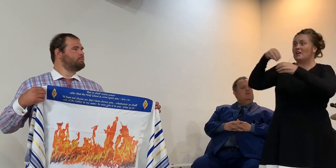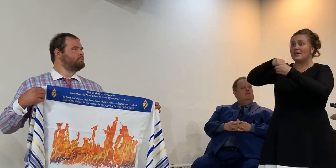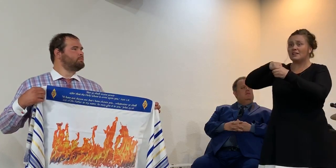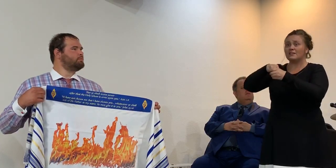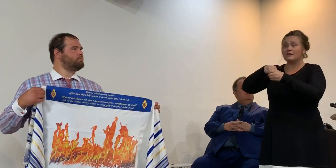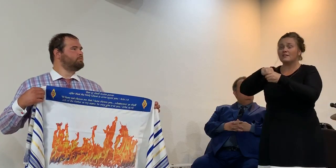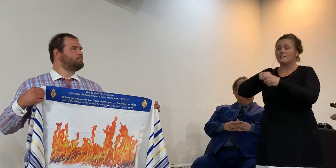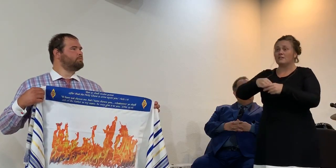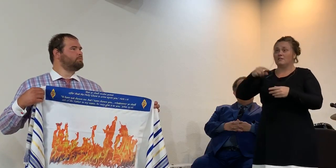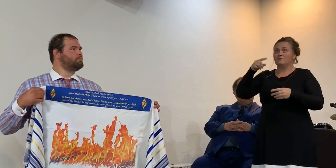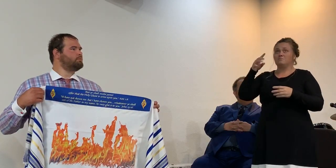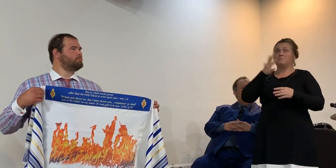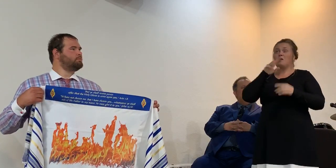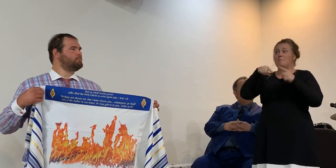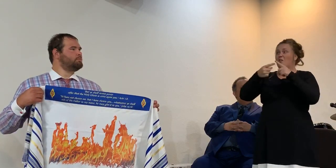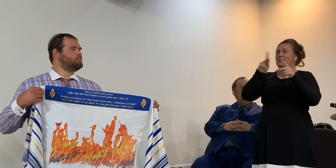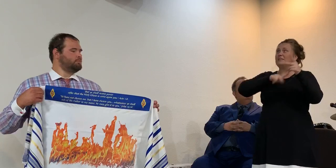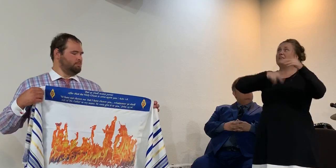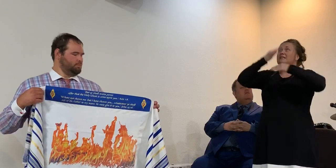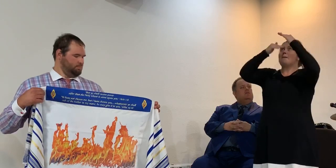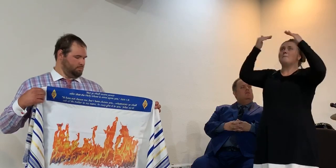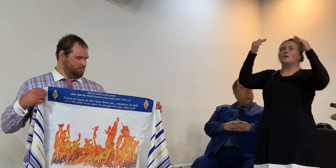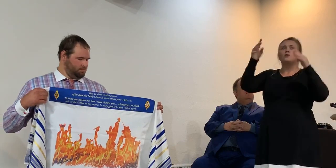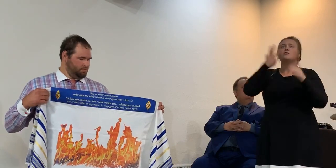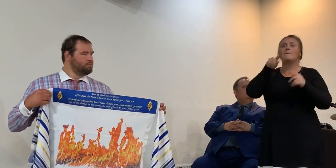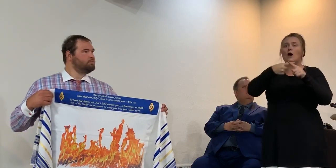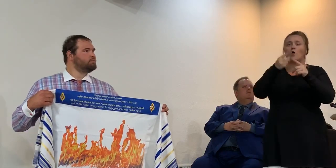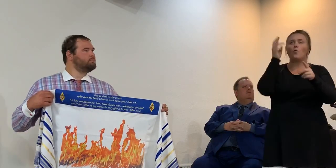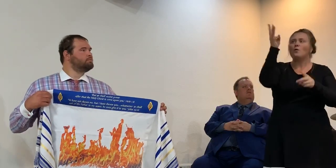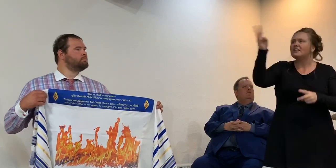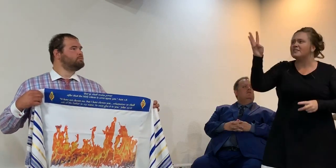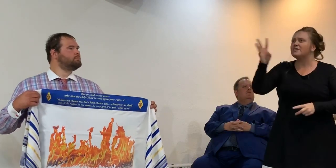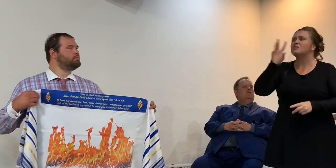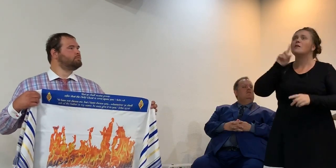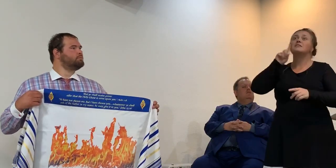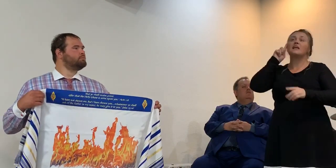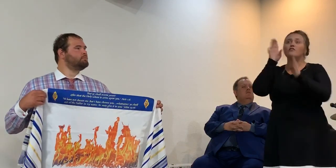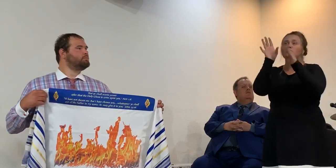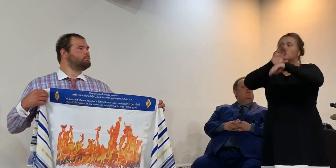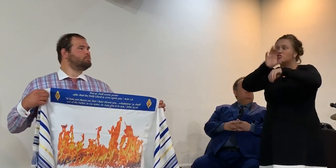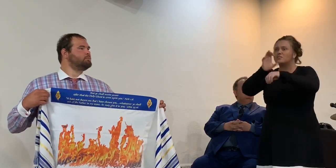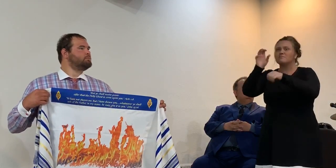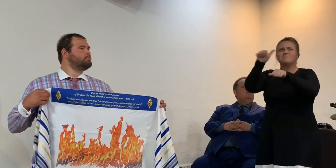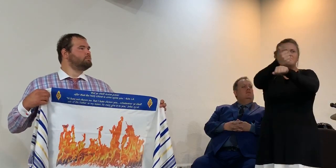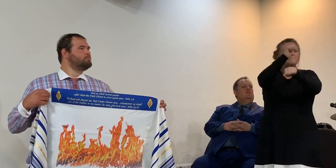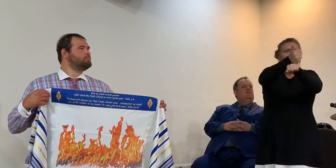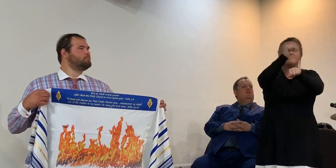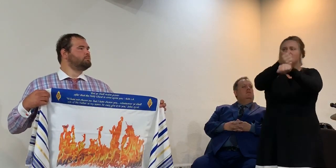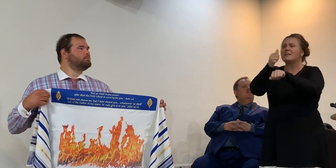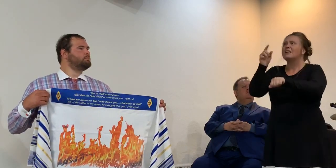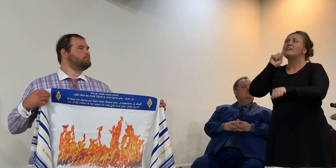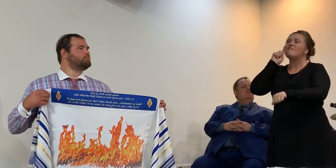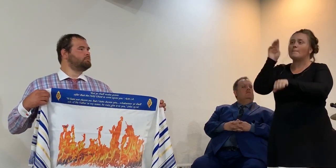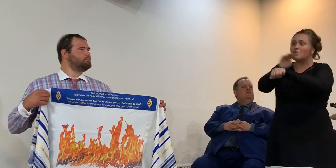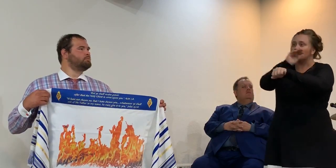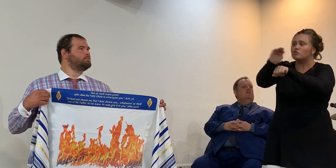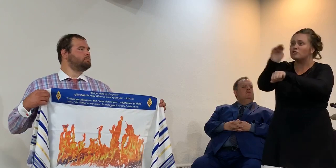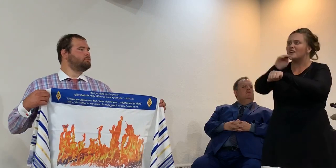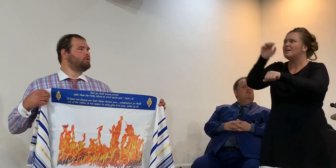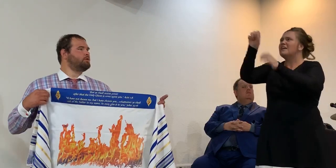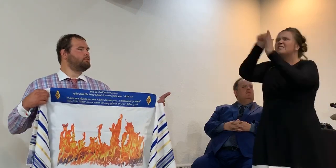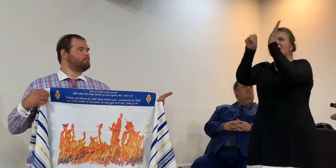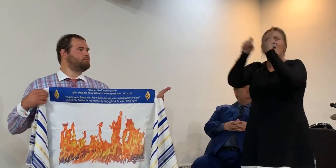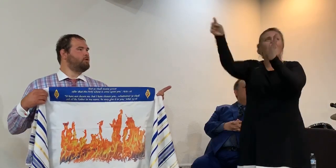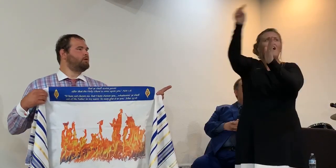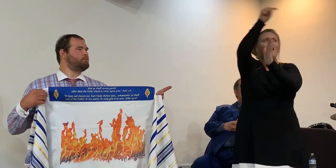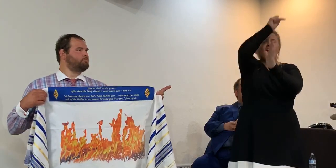fight kingdom battles. We've got to win souls. We've got to set up deaf churches. We got to set up deaf ministry in every state